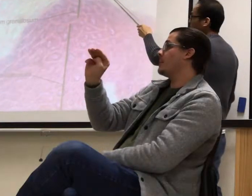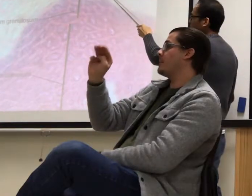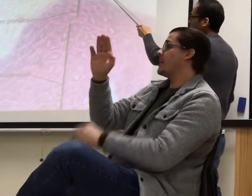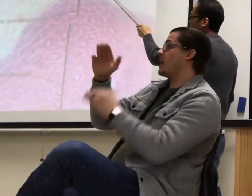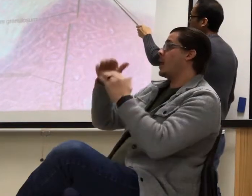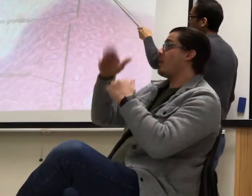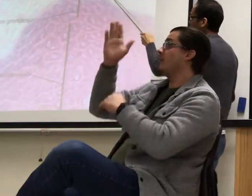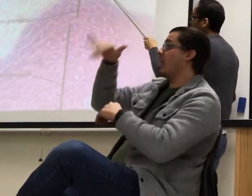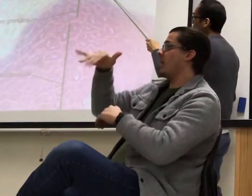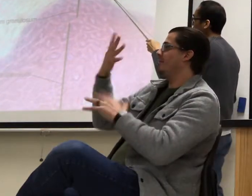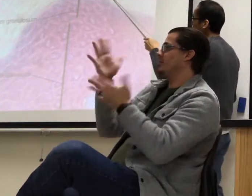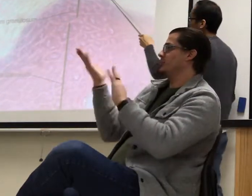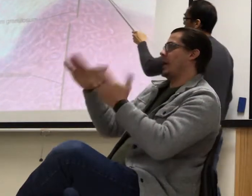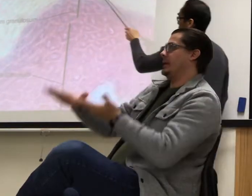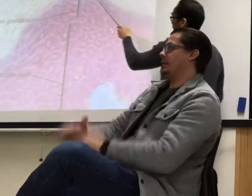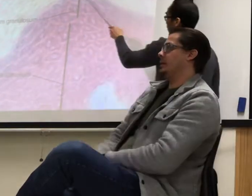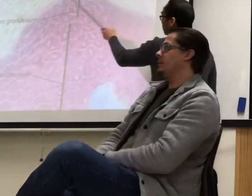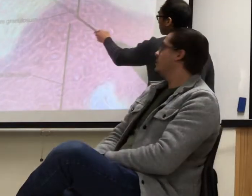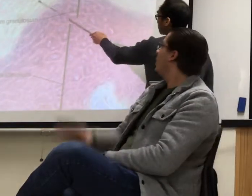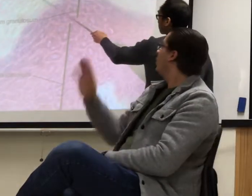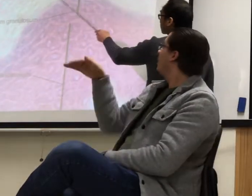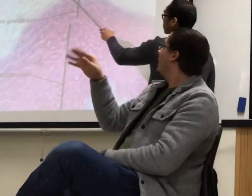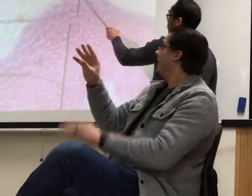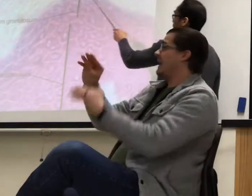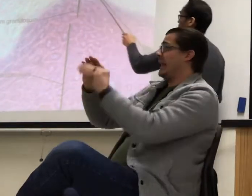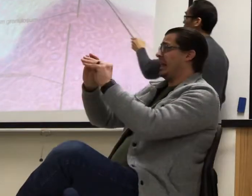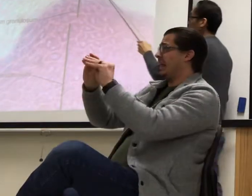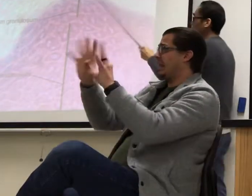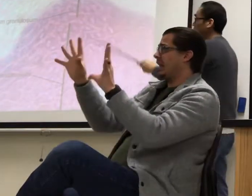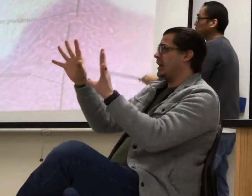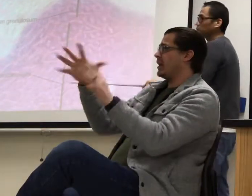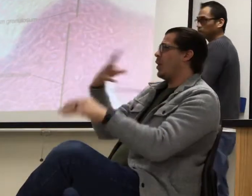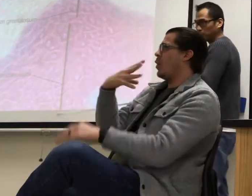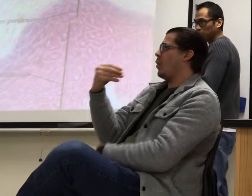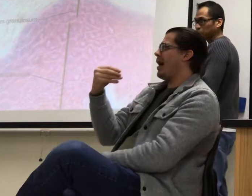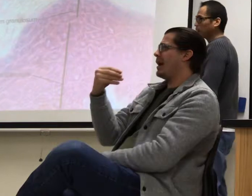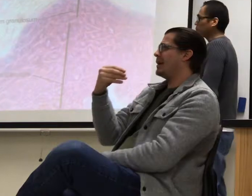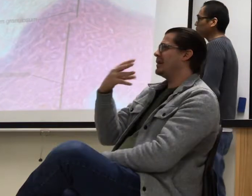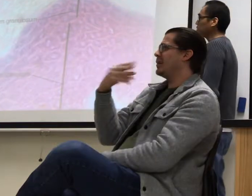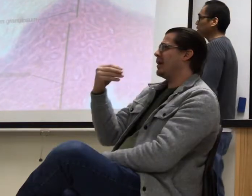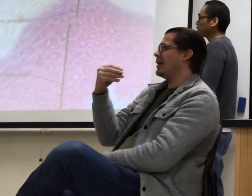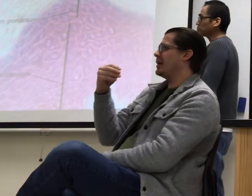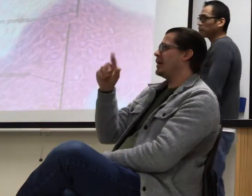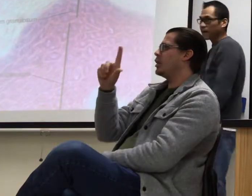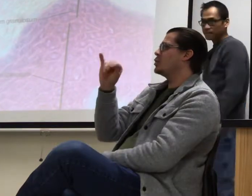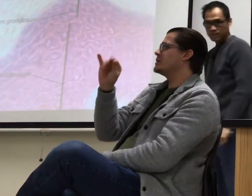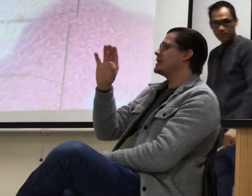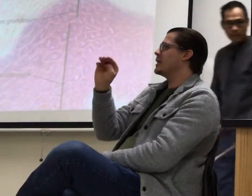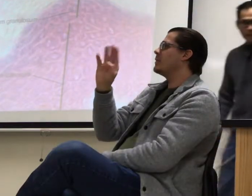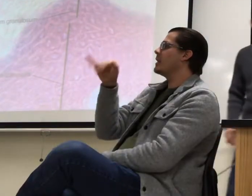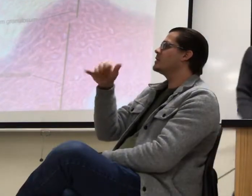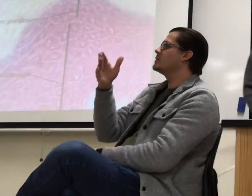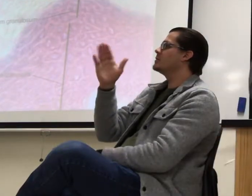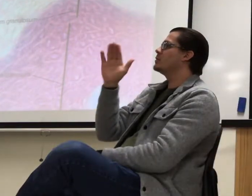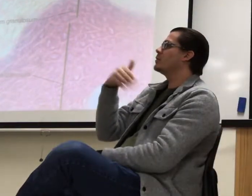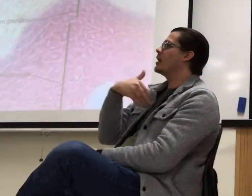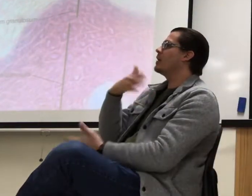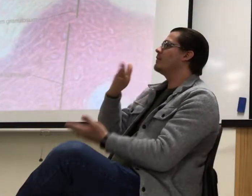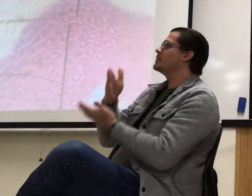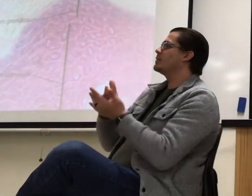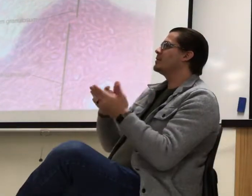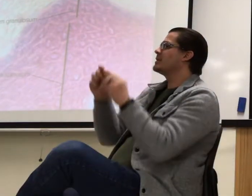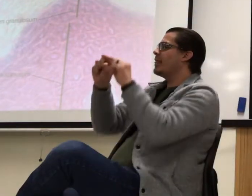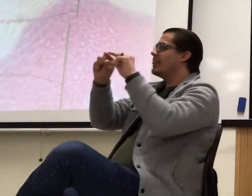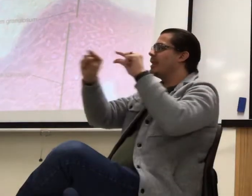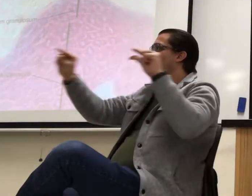that layer, they're dead. So this clear layer, it's lucid or clear, stratum lucidum, that's where you have some, it's a thin row of